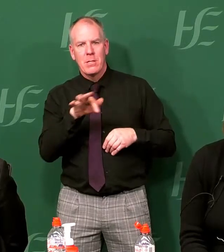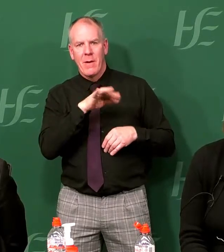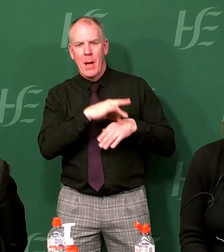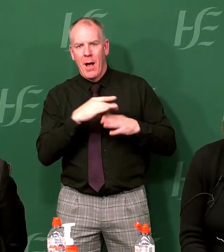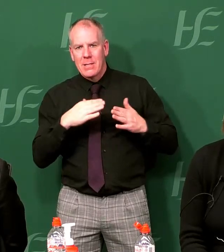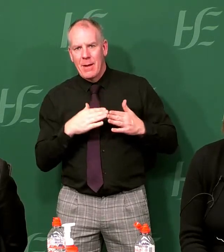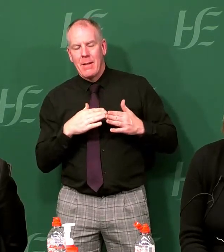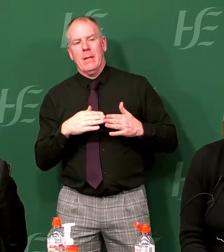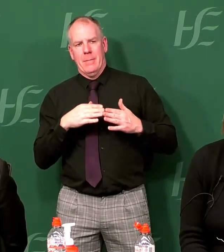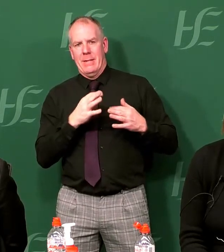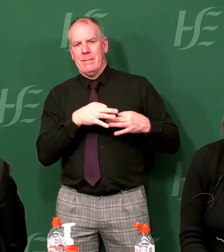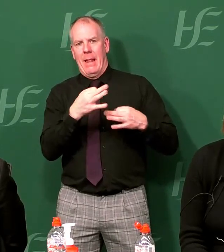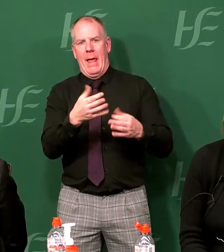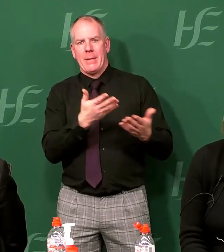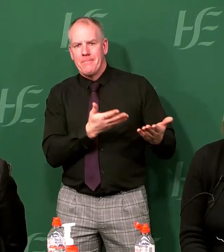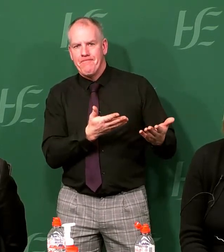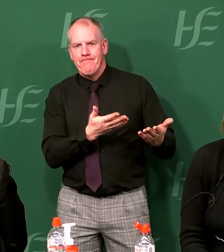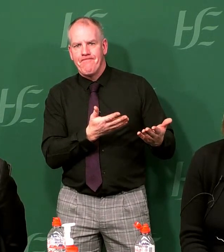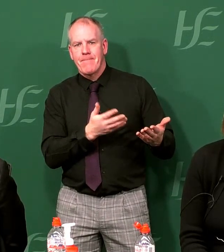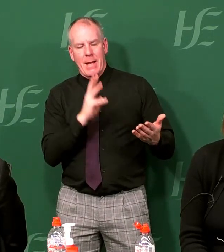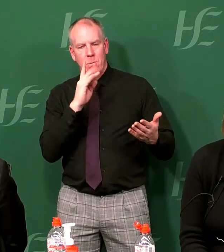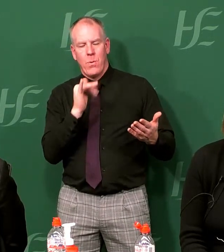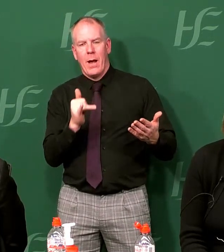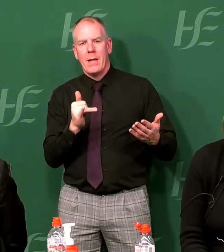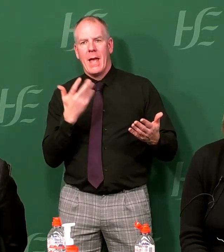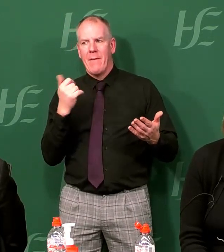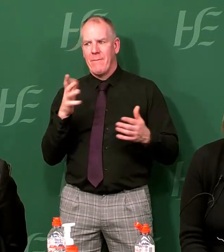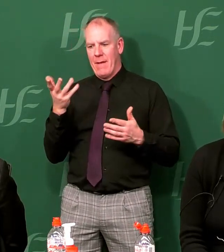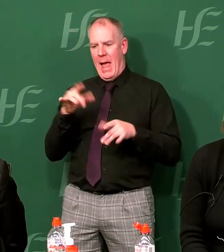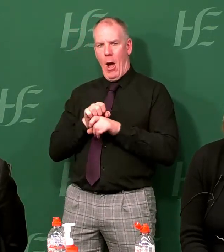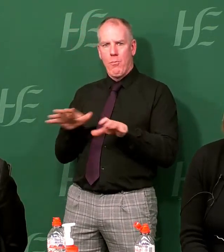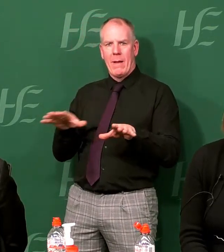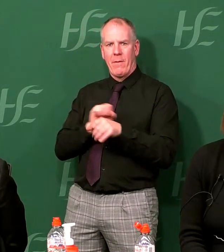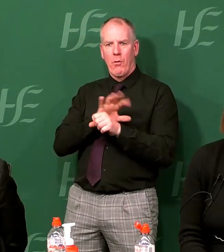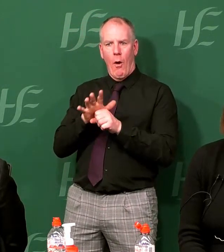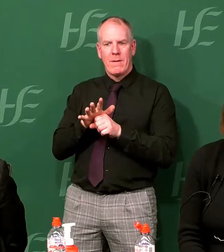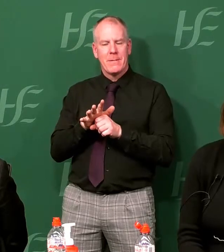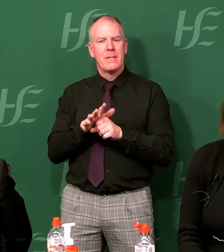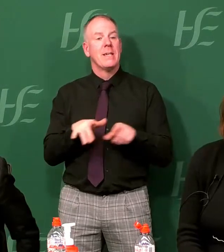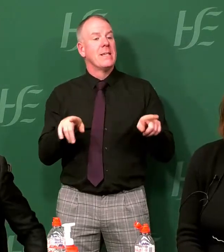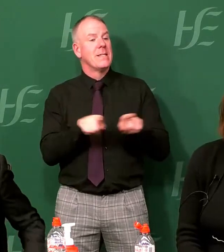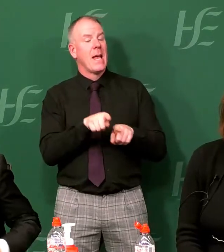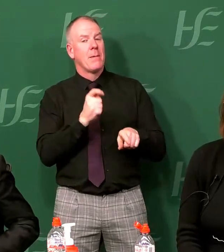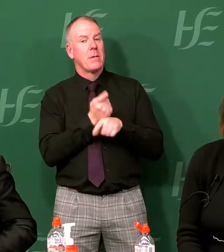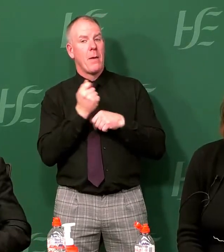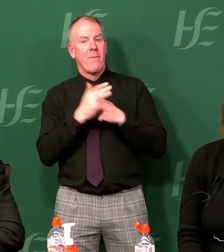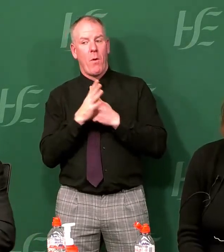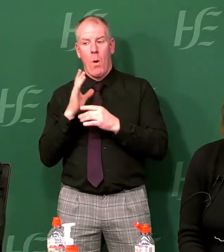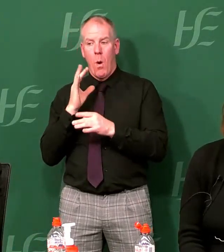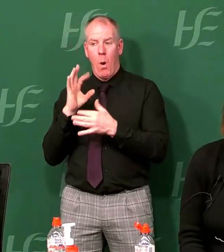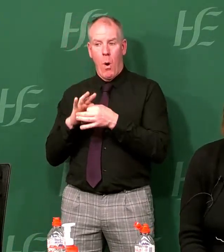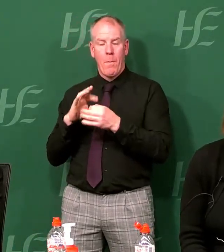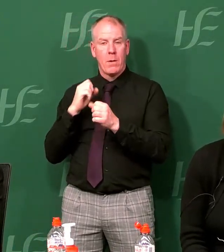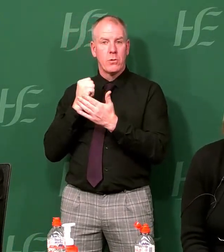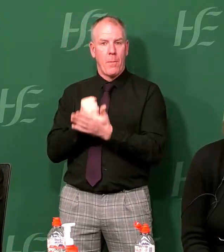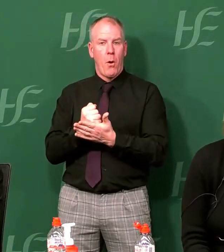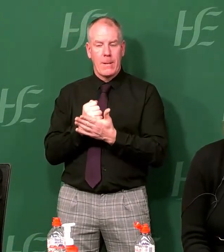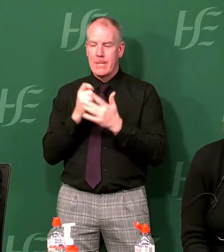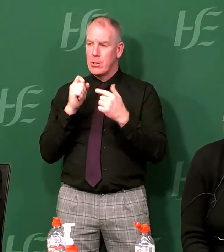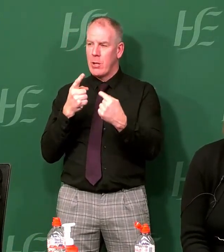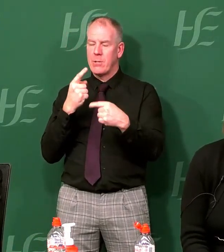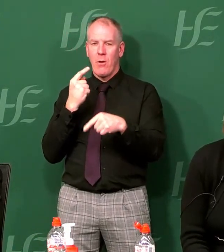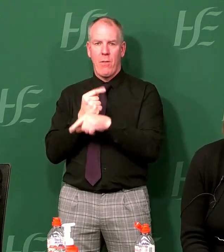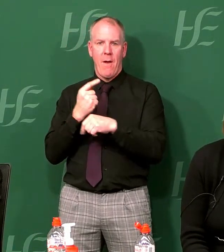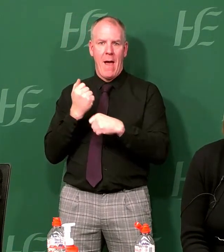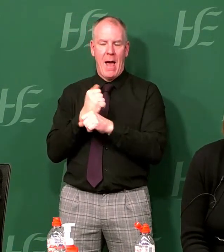hospitals, sometimes there's a delay there if they're in an outbreak situation. Equally, in terms of our home support, we've discussed here before the challenges in terms of